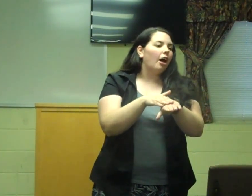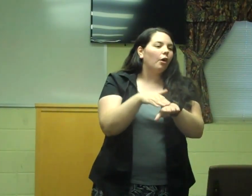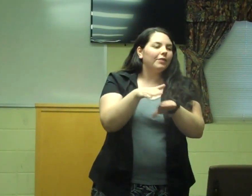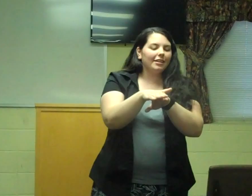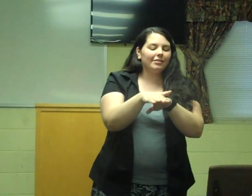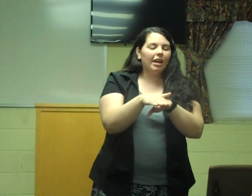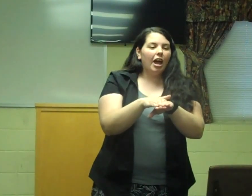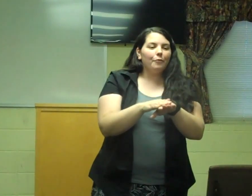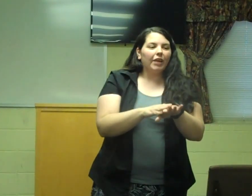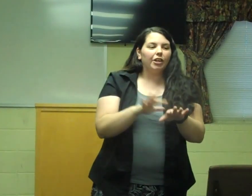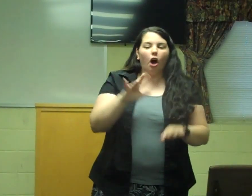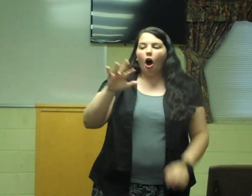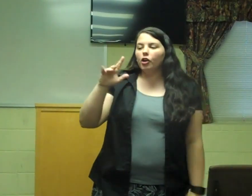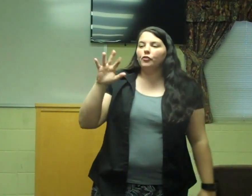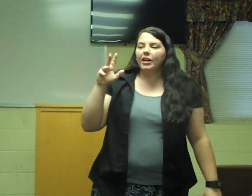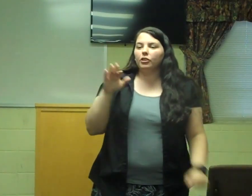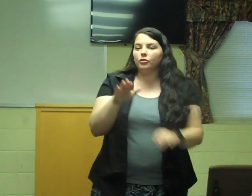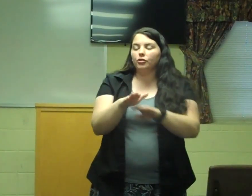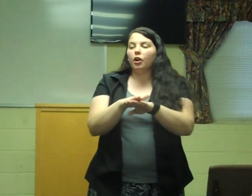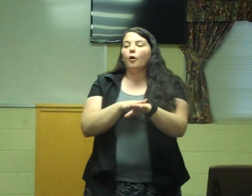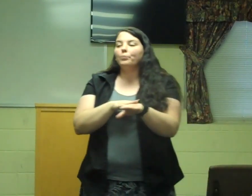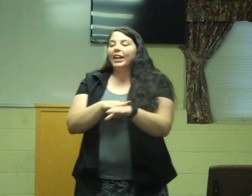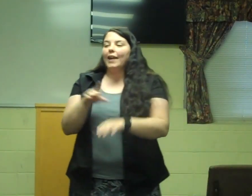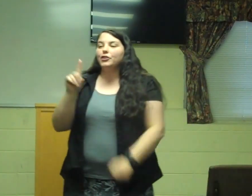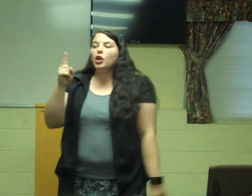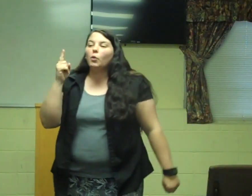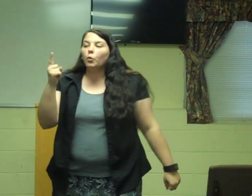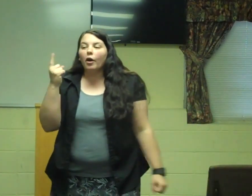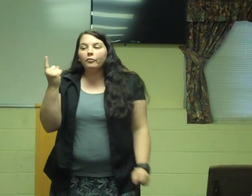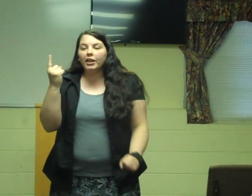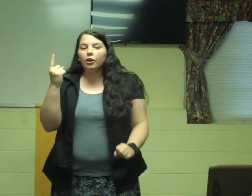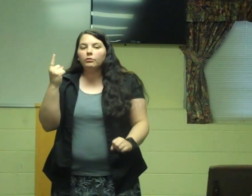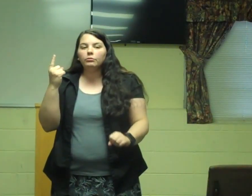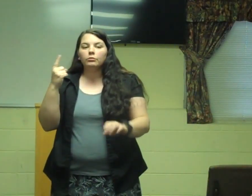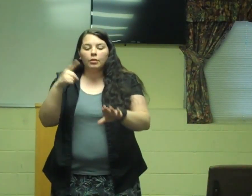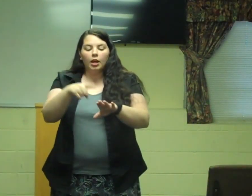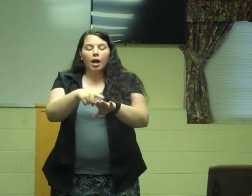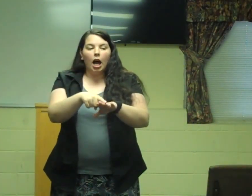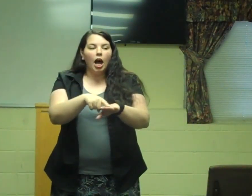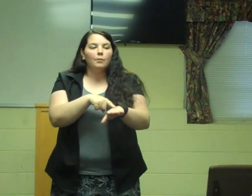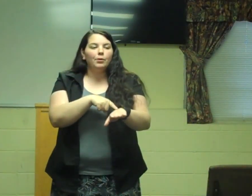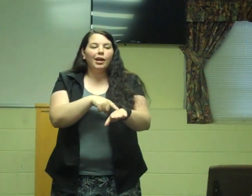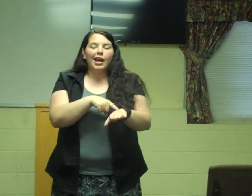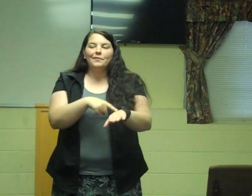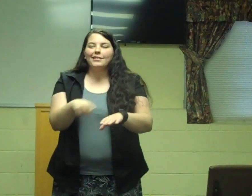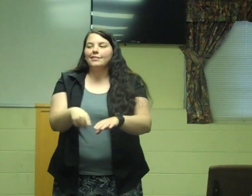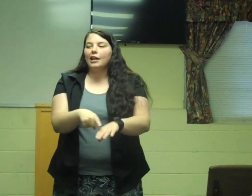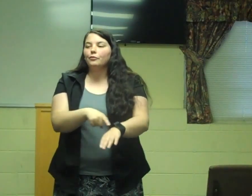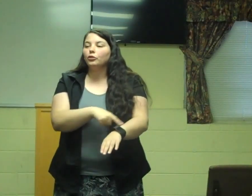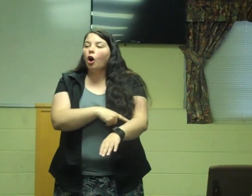slow. And all your fingers are slow. If you do it with one finger up, that's the sign for